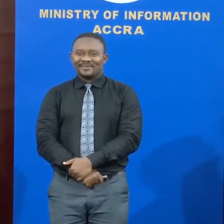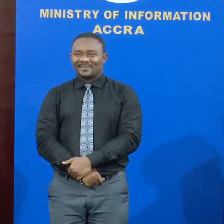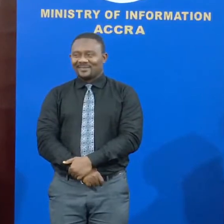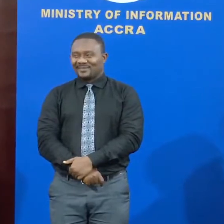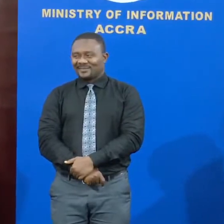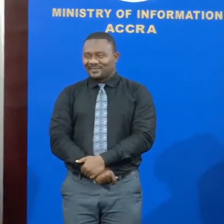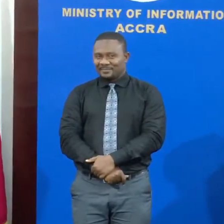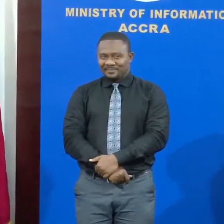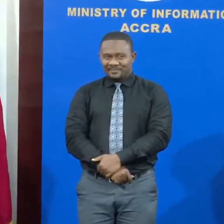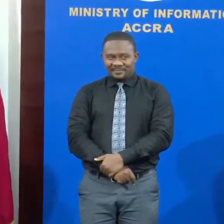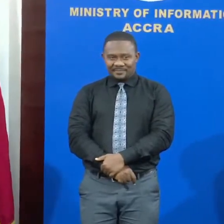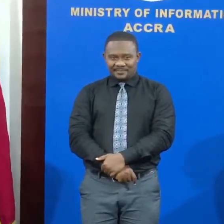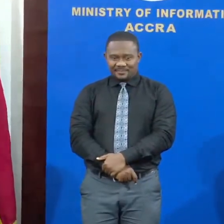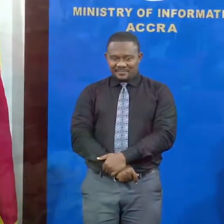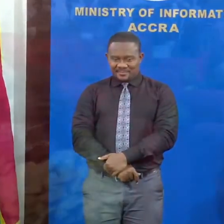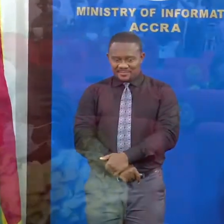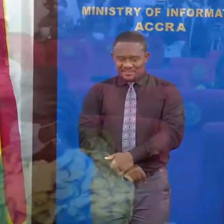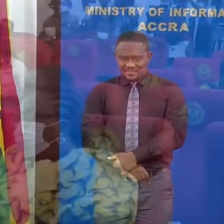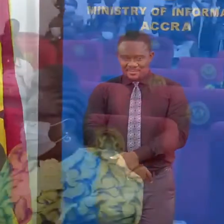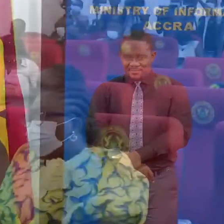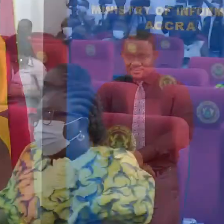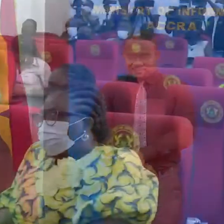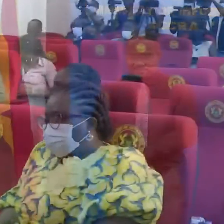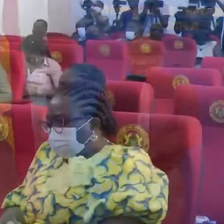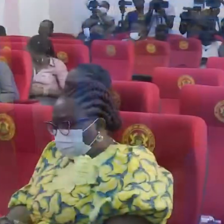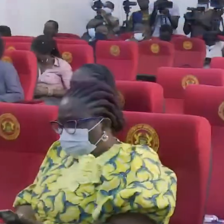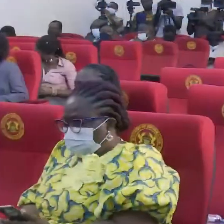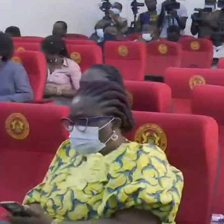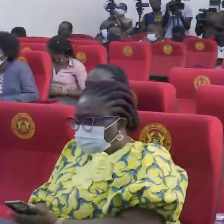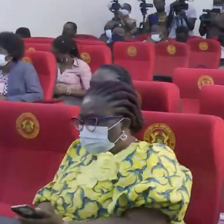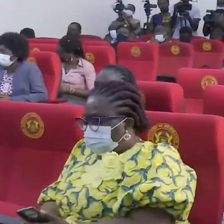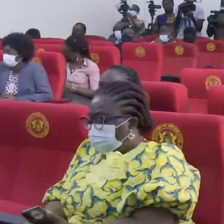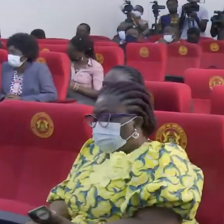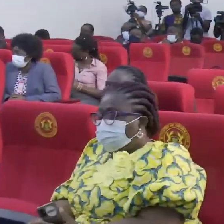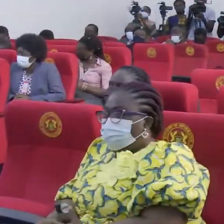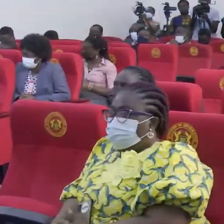I'm not sure if they have another set, but I'm not